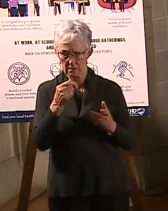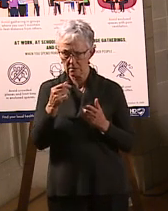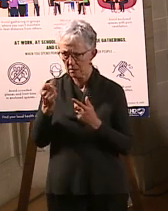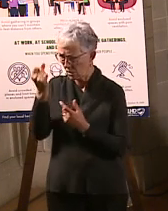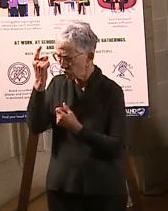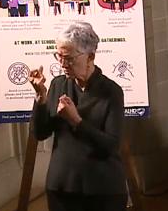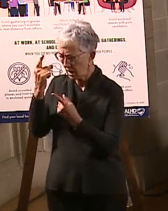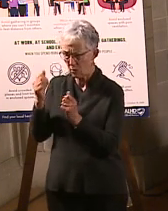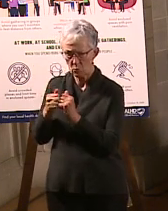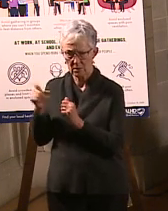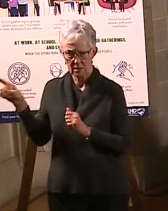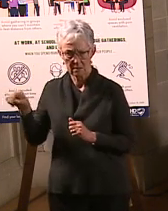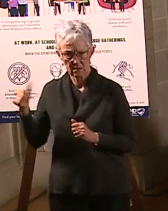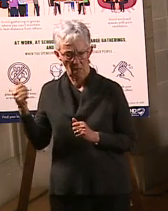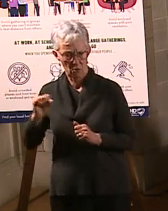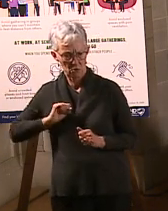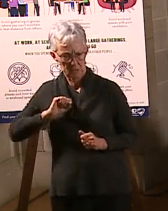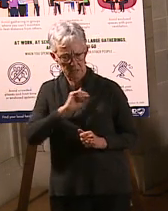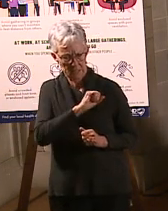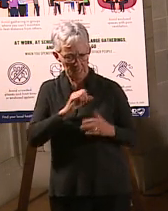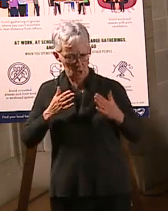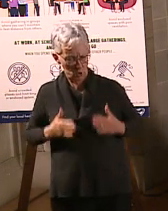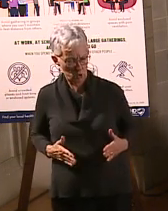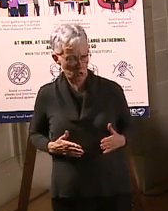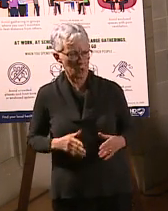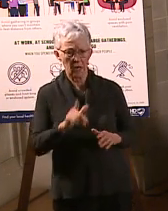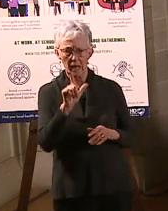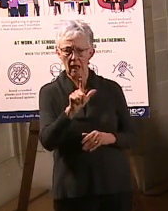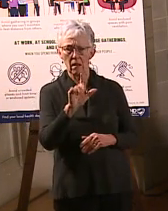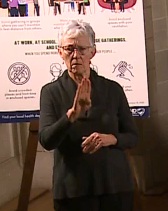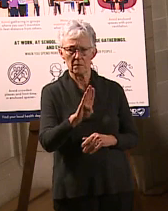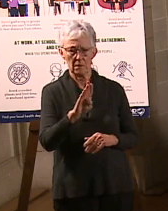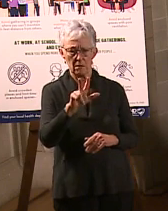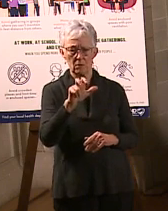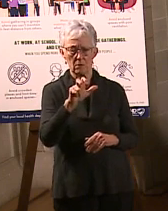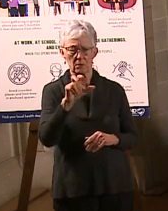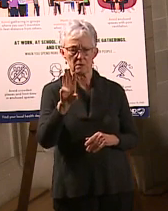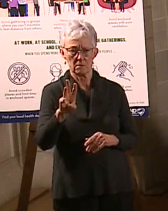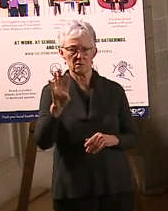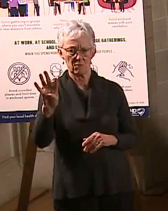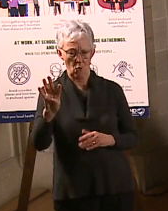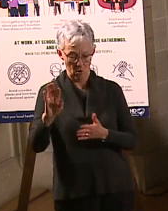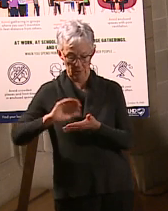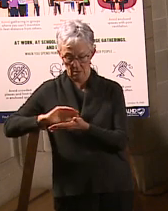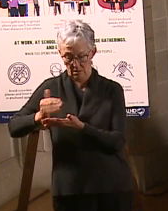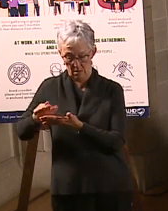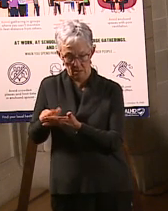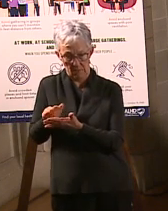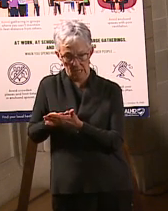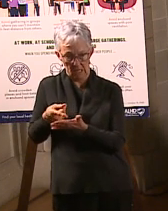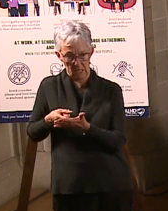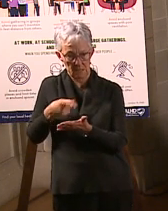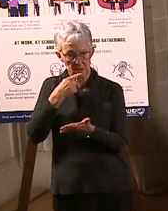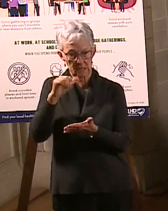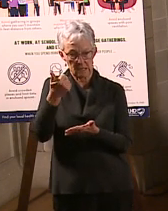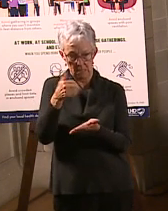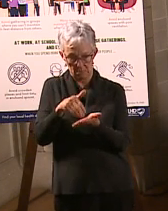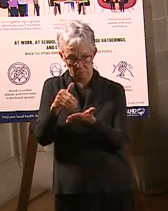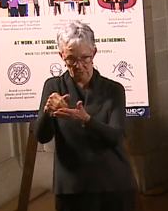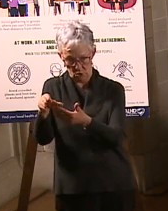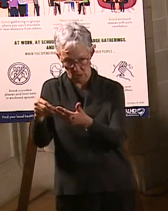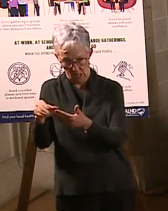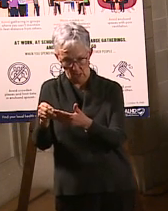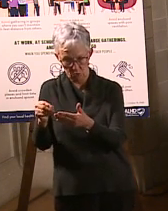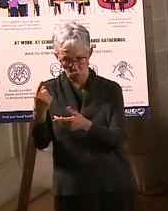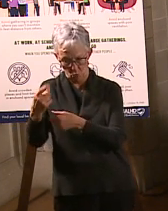So the question Martha's asking with regard to LB 364 is that the fiscal note on LB 364 is $10 million a year.